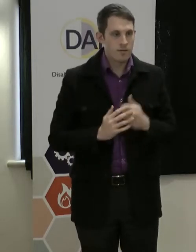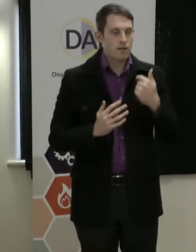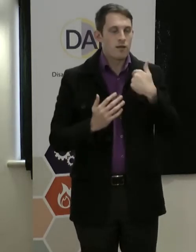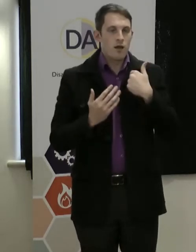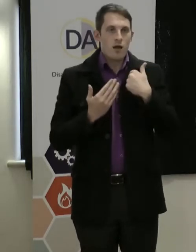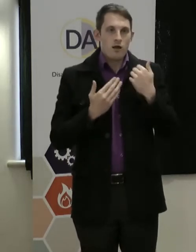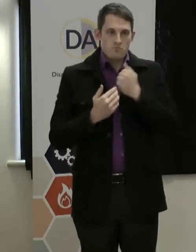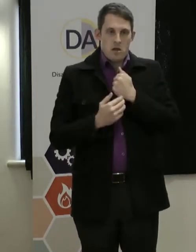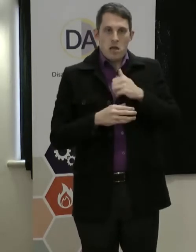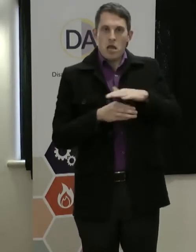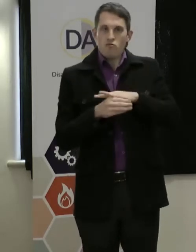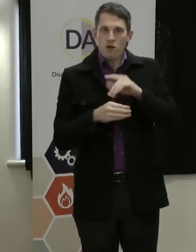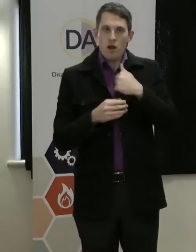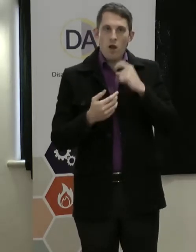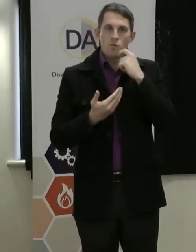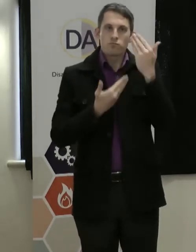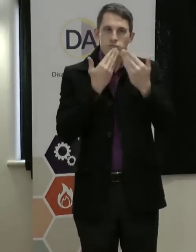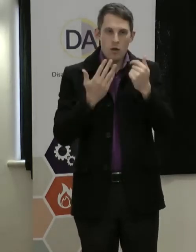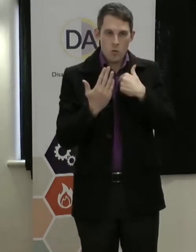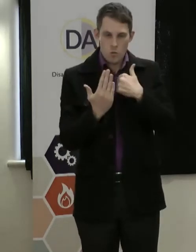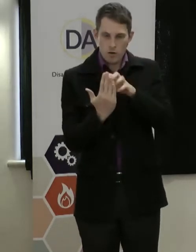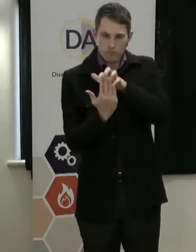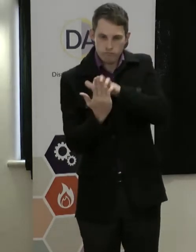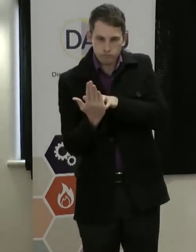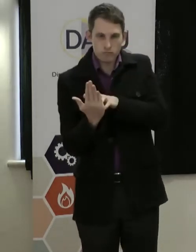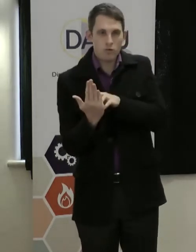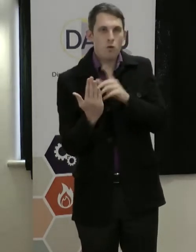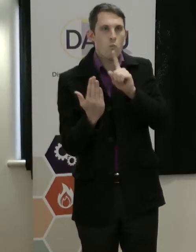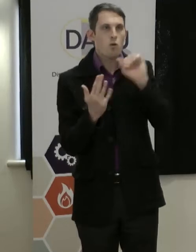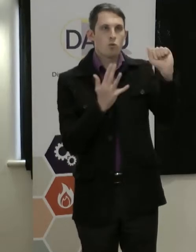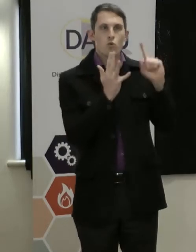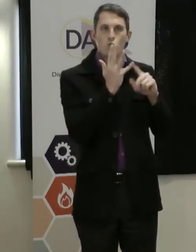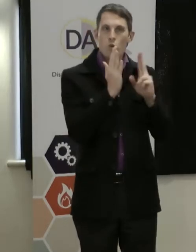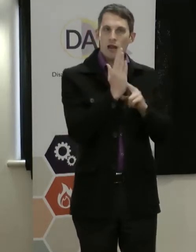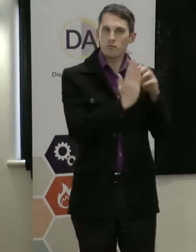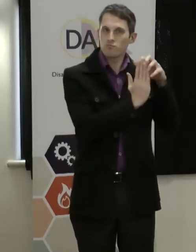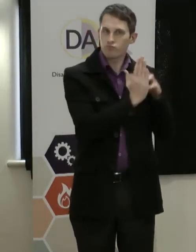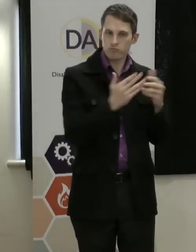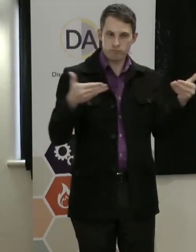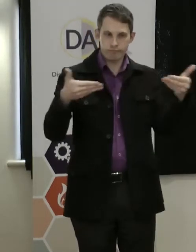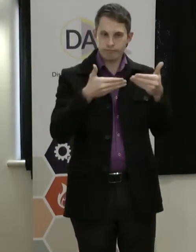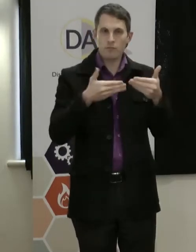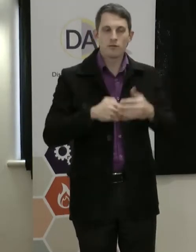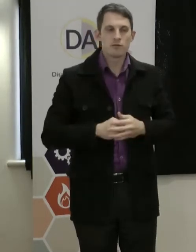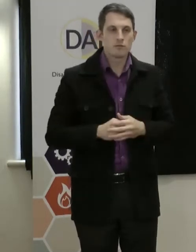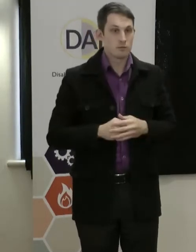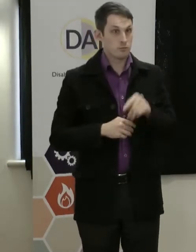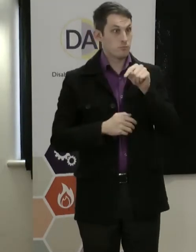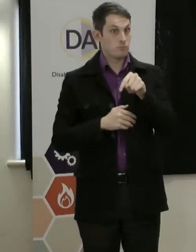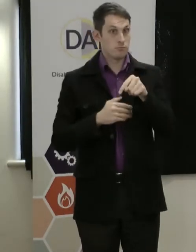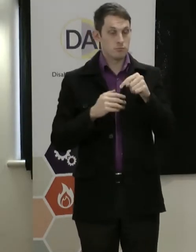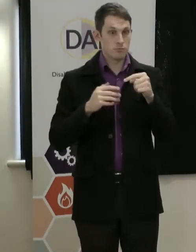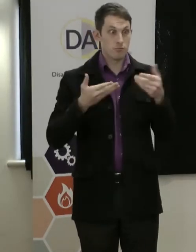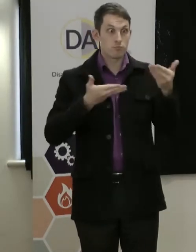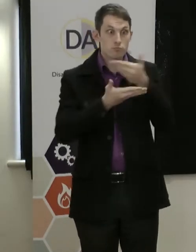how we said what we said and then what the UN reported back. It's quite an intensive process,